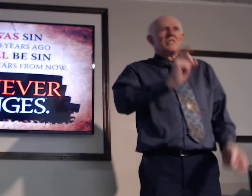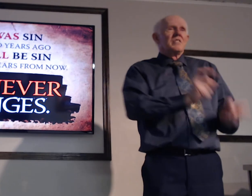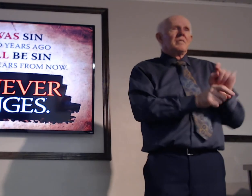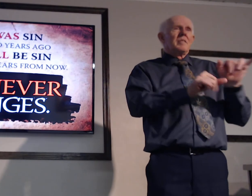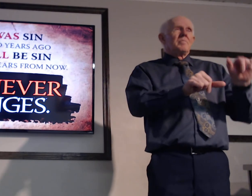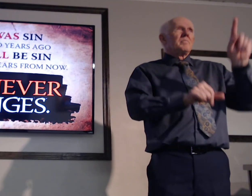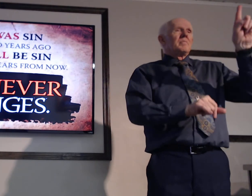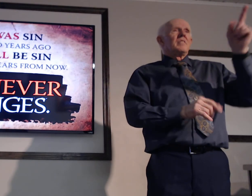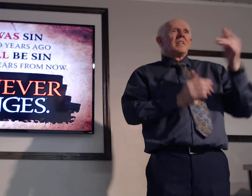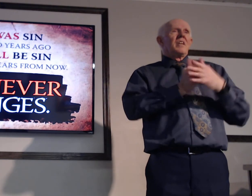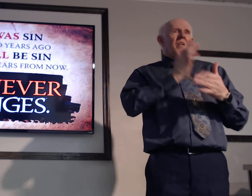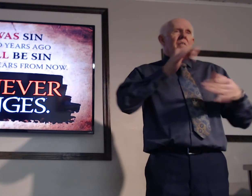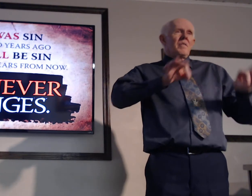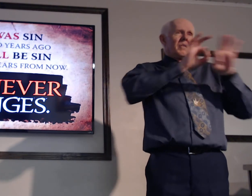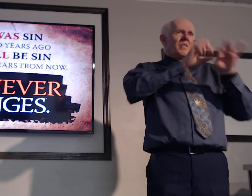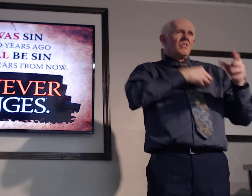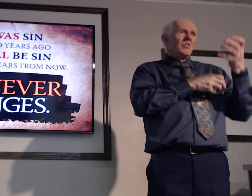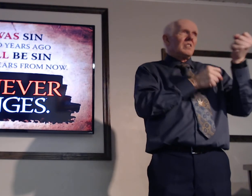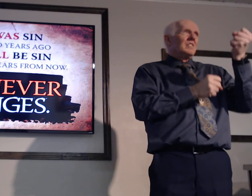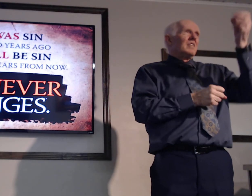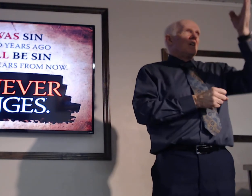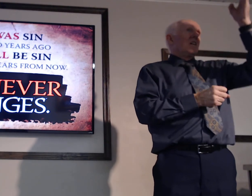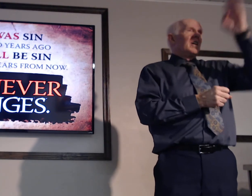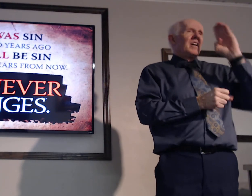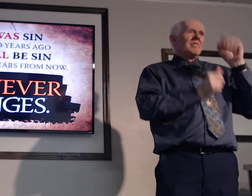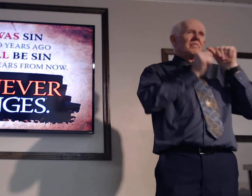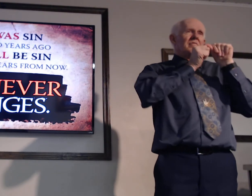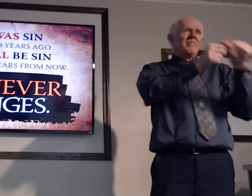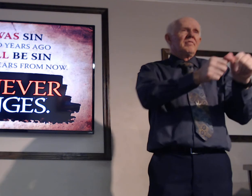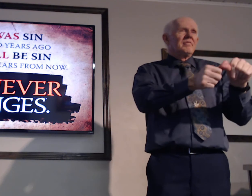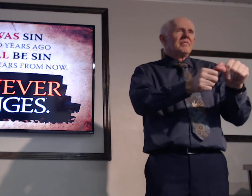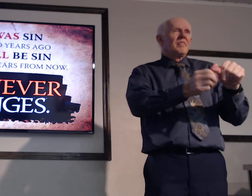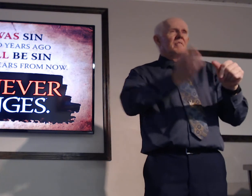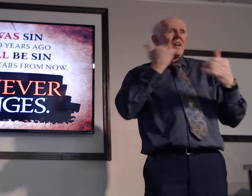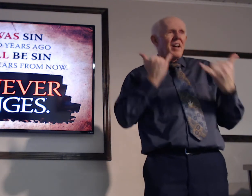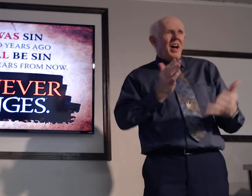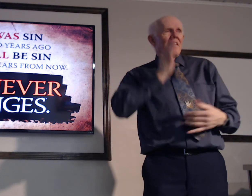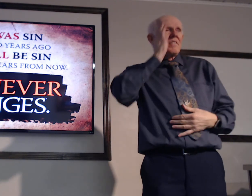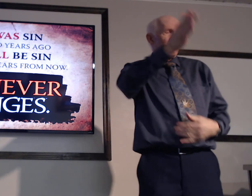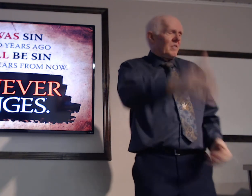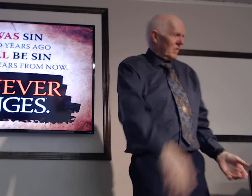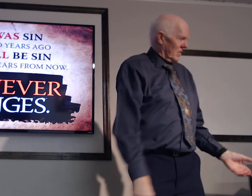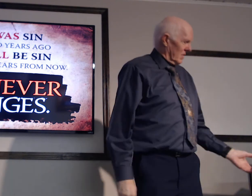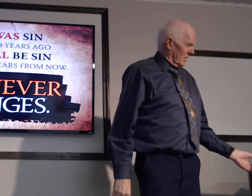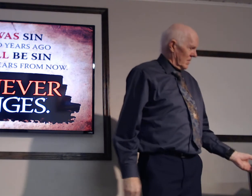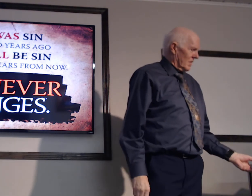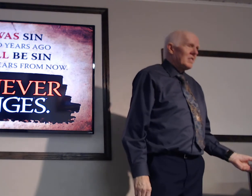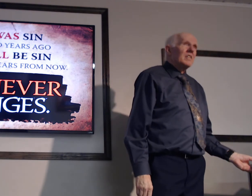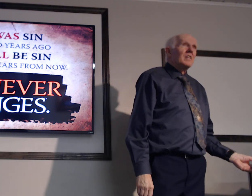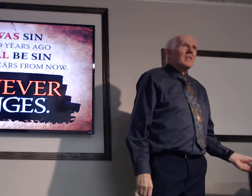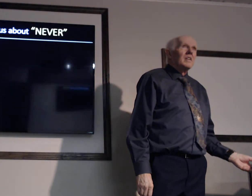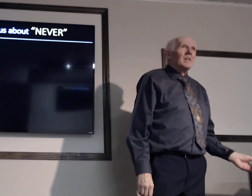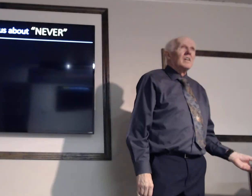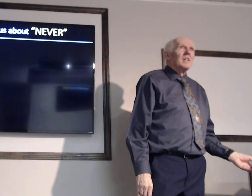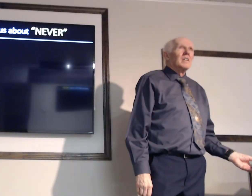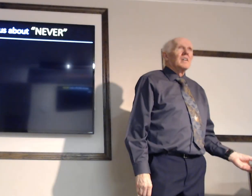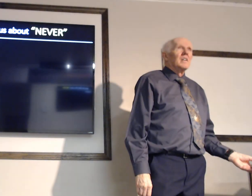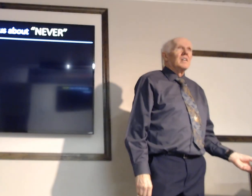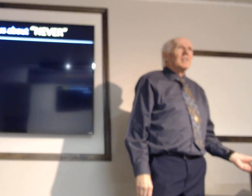God never changes. It's important for us to trust him to continue into the future.